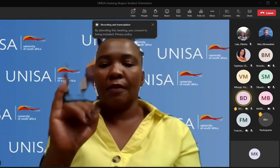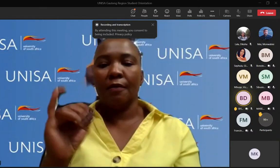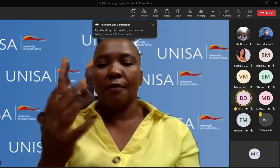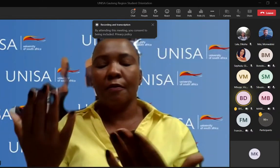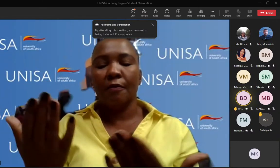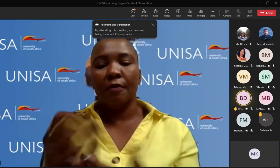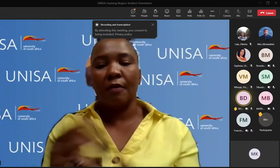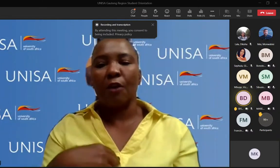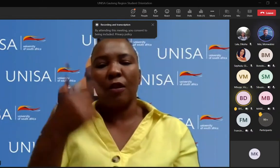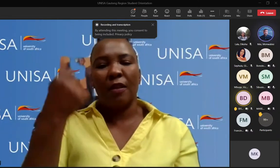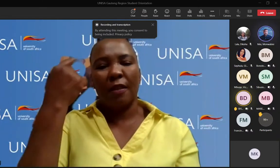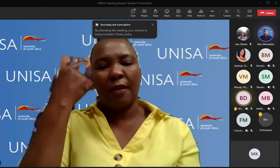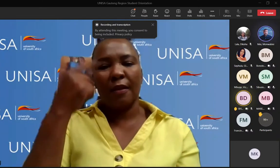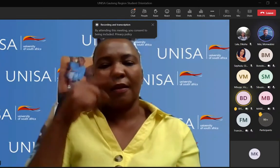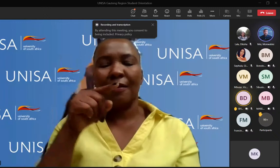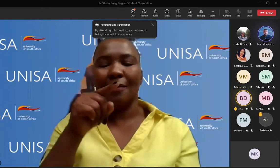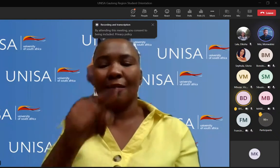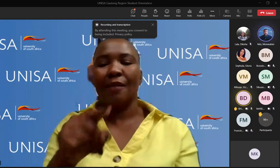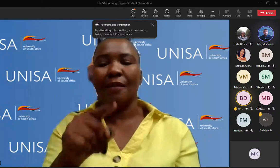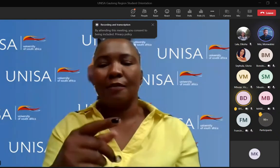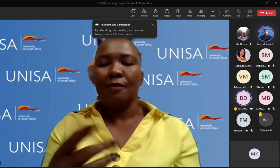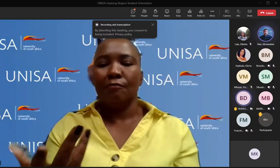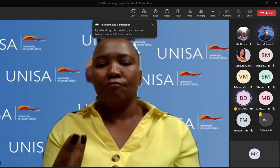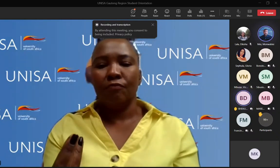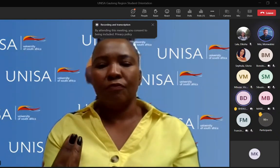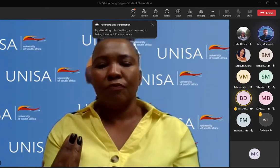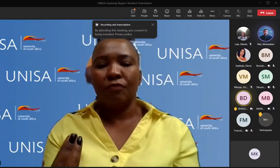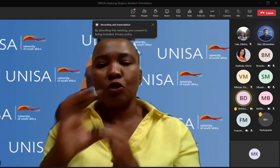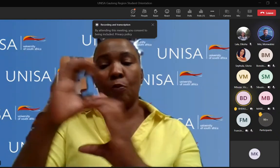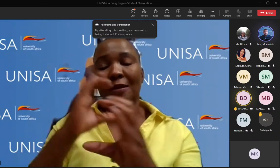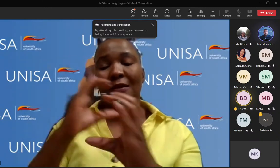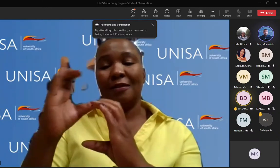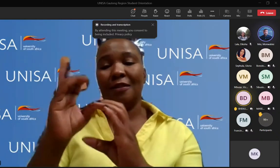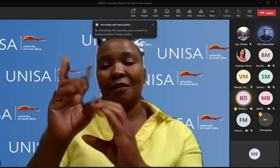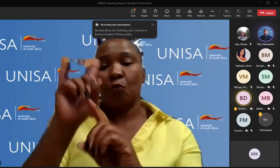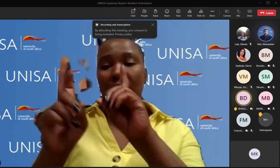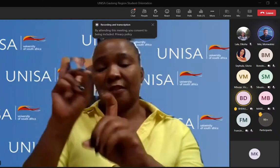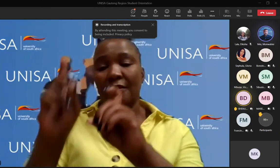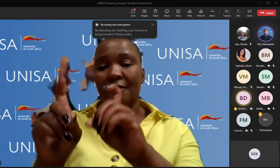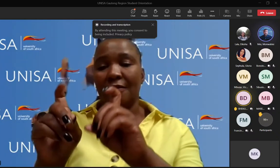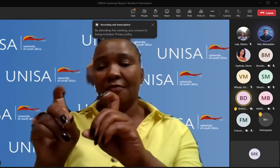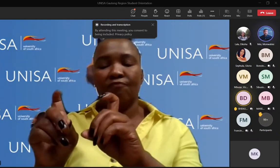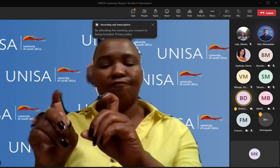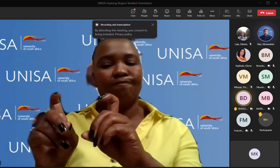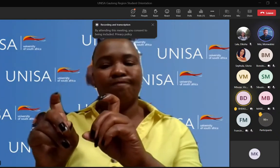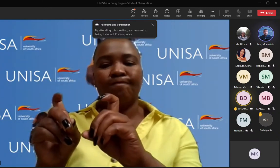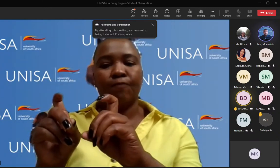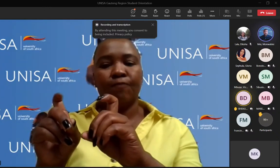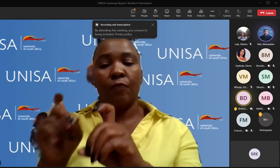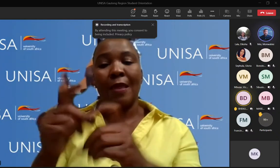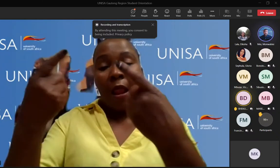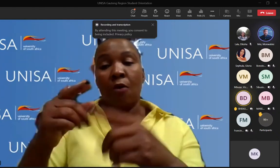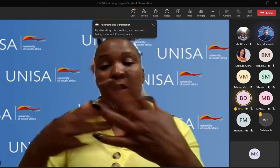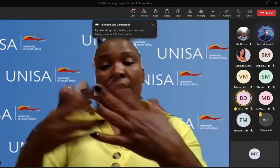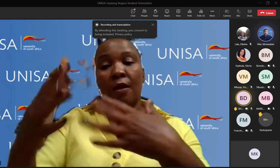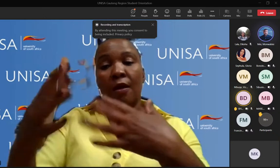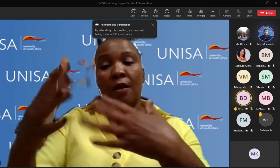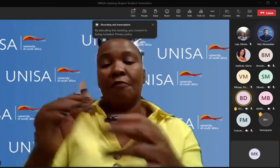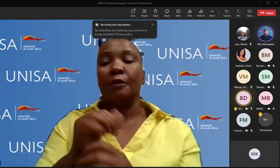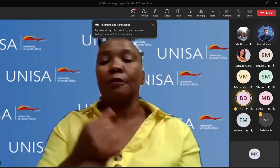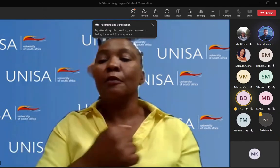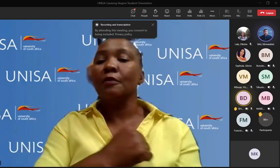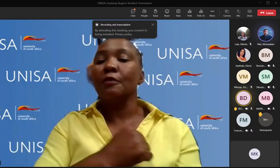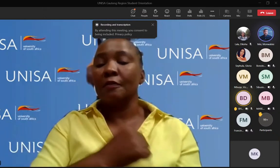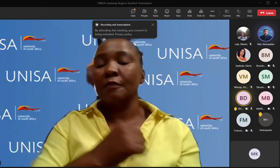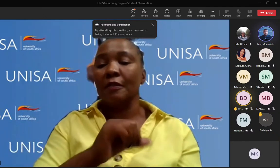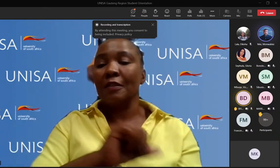um I don't think this is actually a Communications uh Communications question but I'll allow any of my colleagues who can actually respond to you